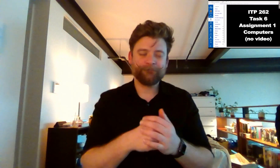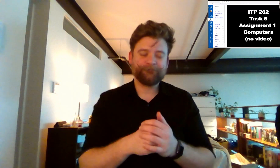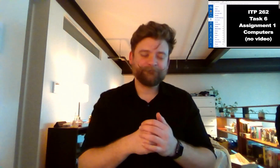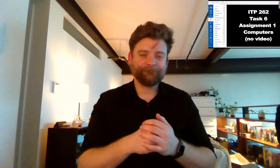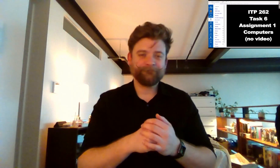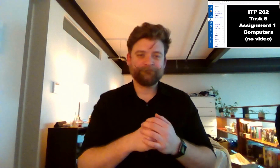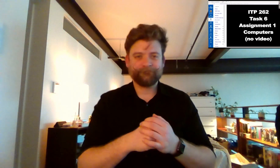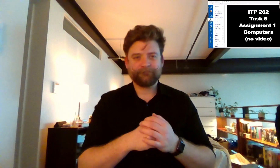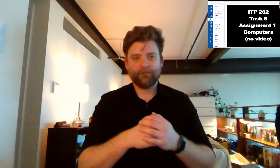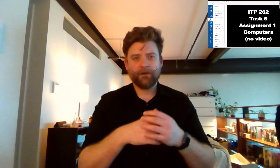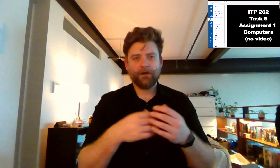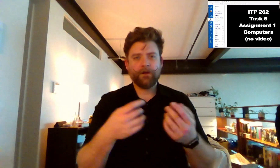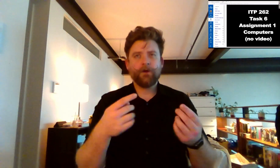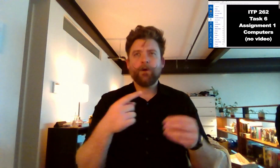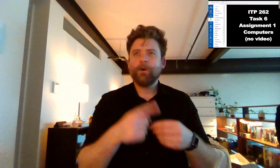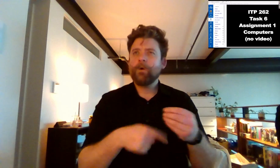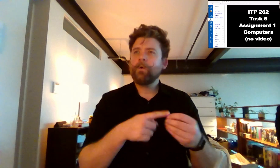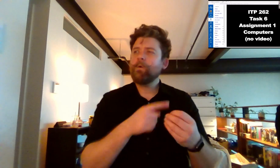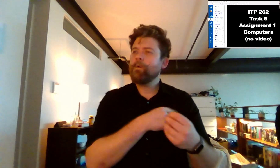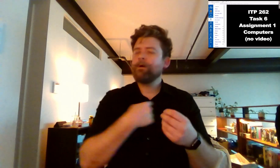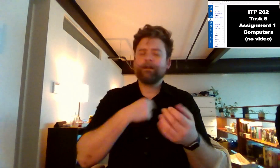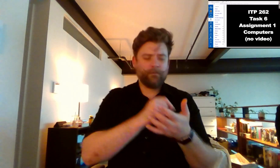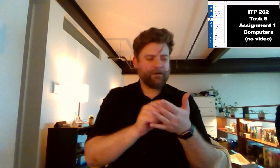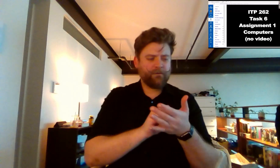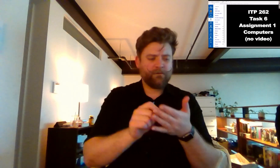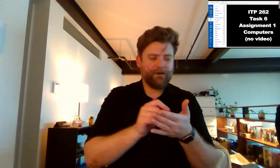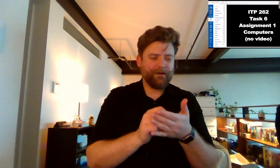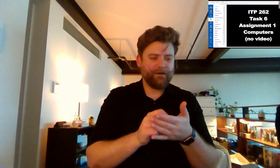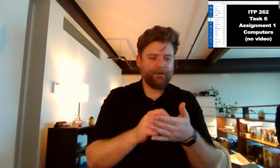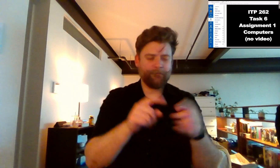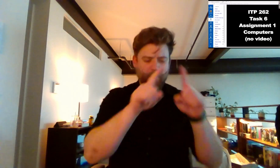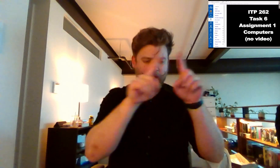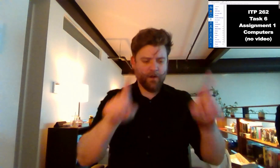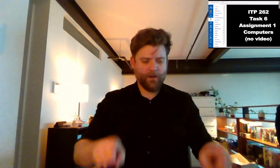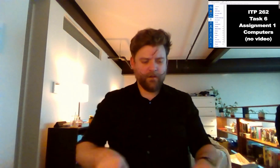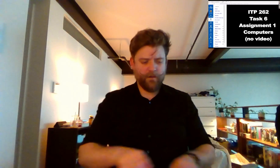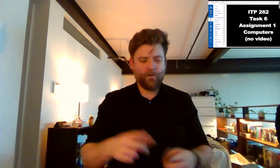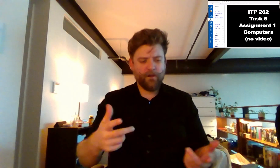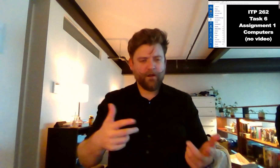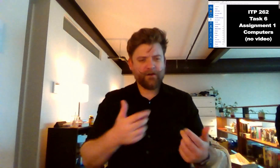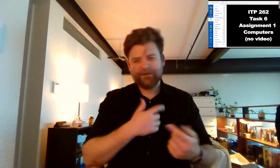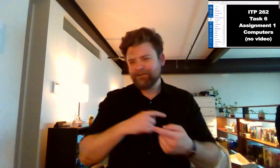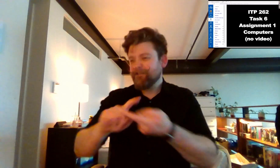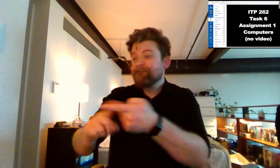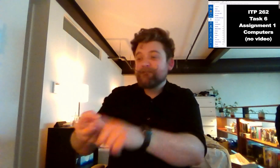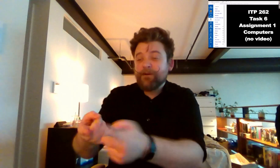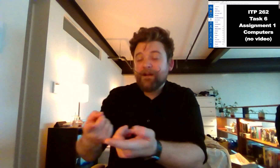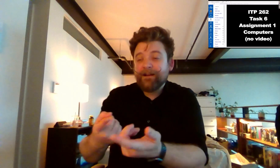When we write letters to friends or maybe to children, nieces or nephews,